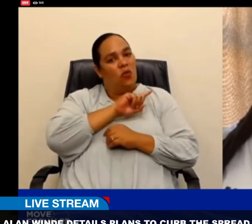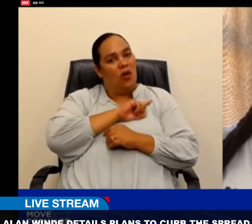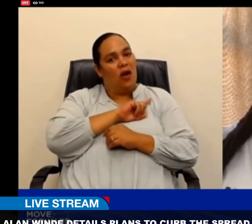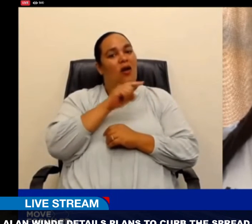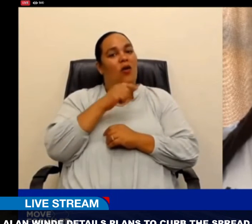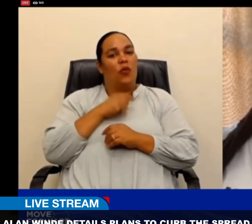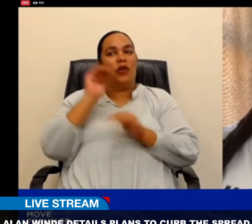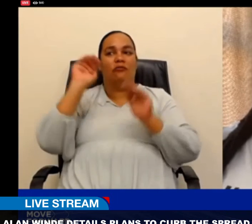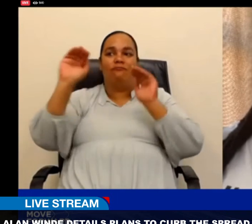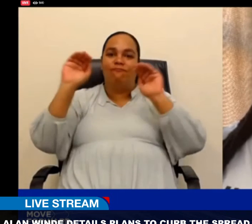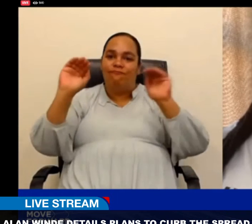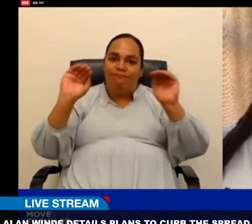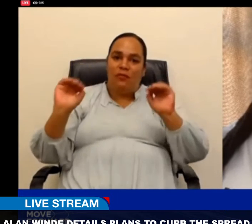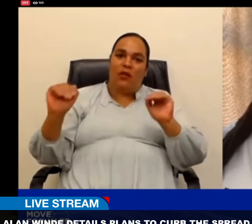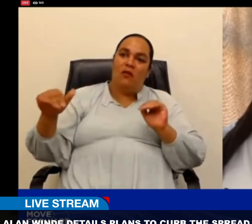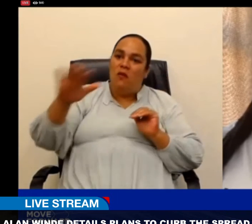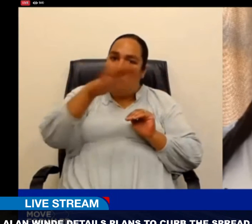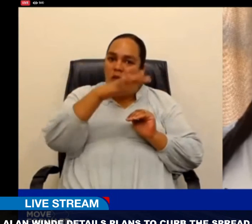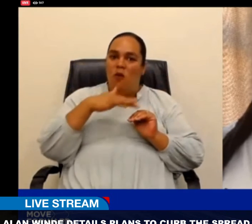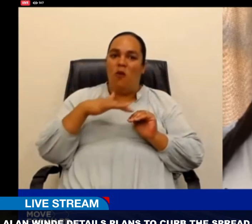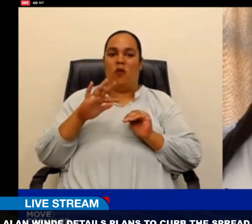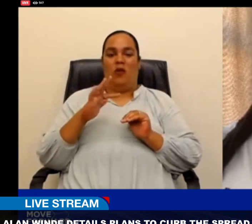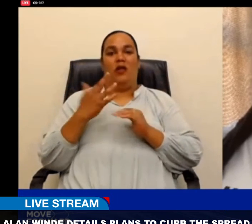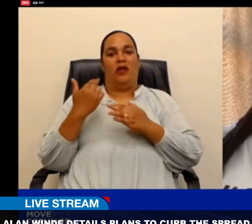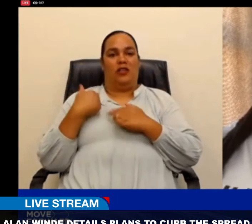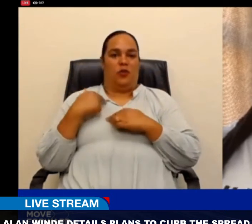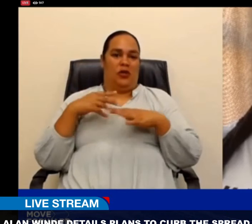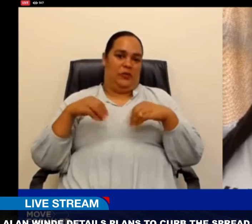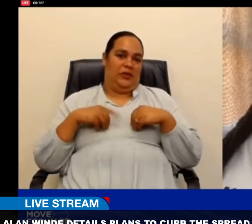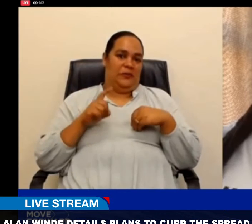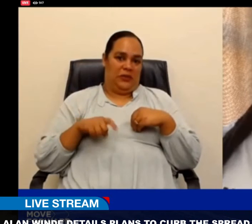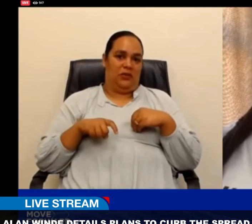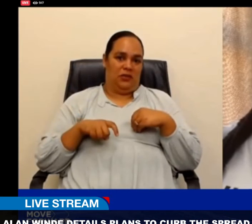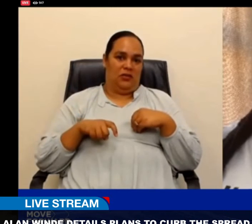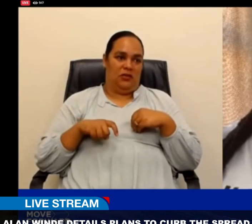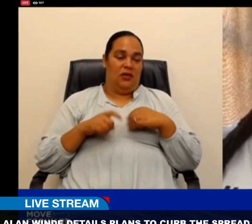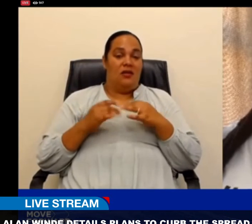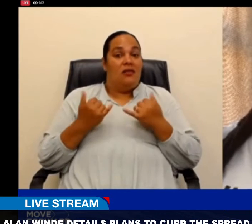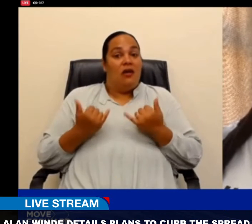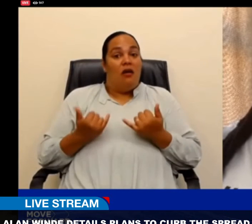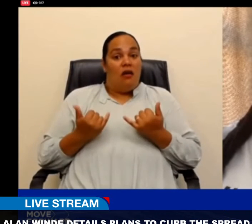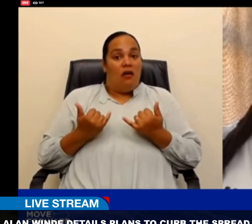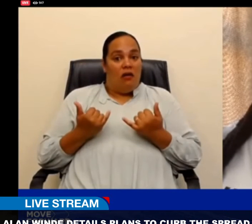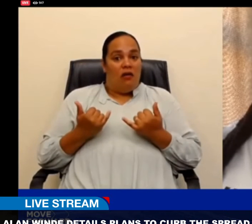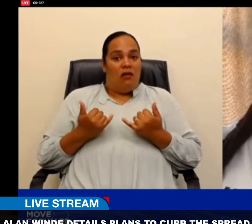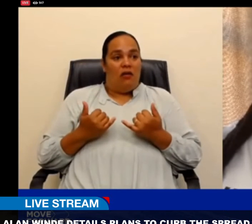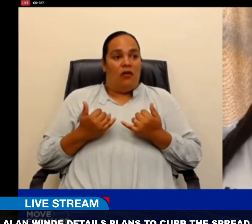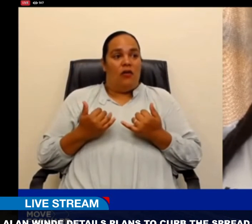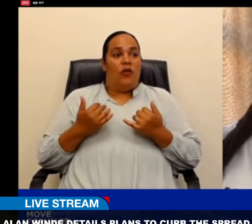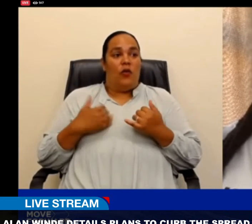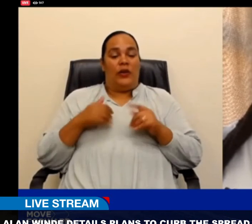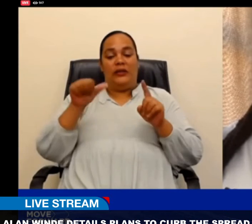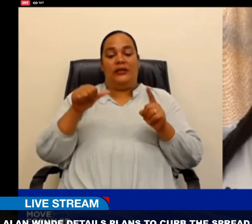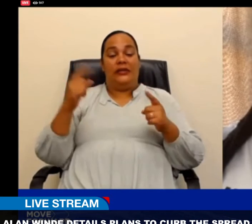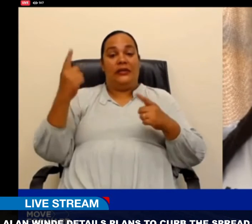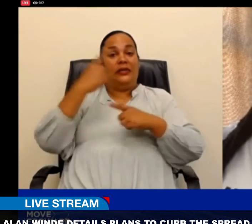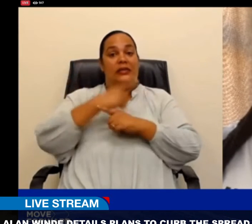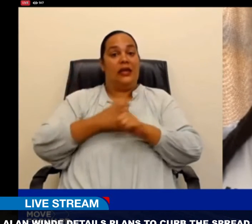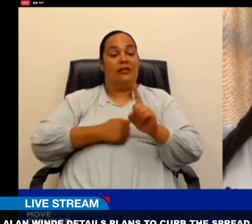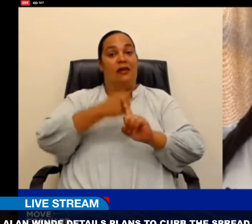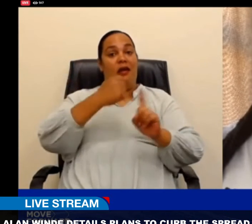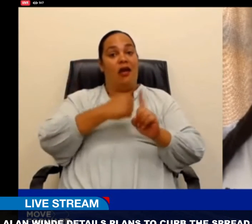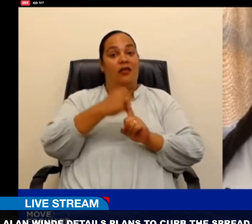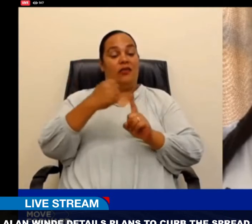on everyone to take their responsibility. Now we are on the 16 days of activism against